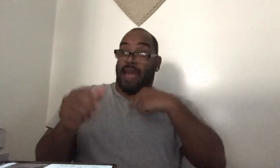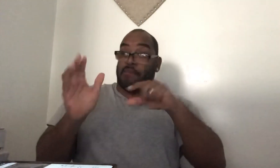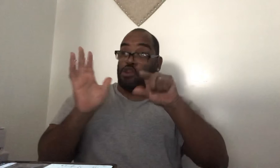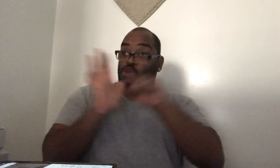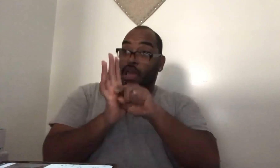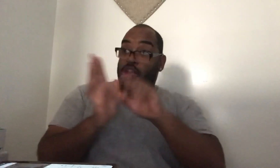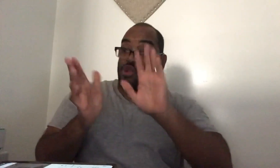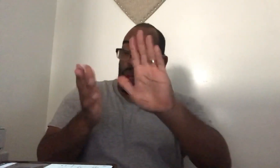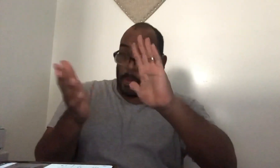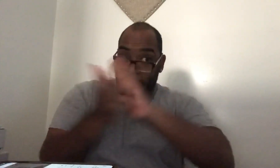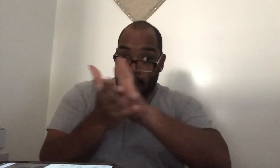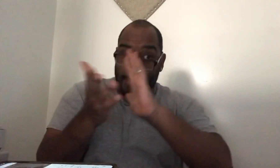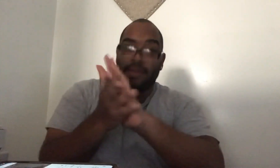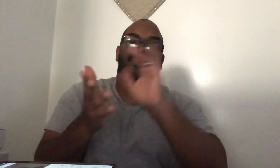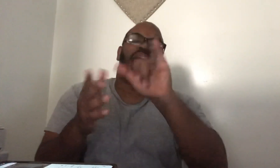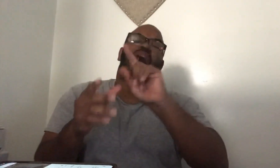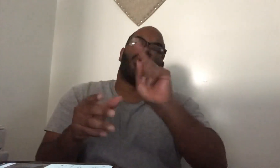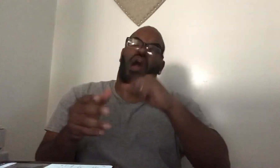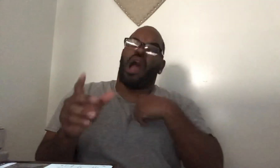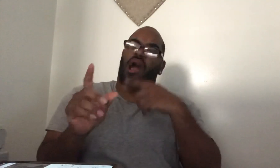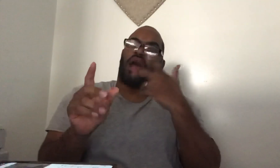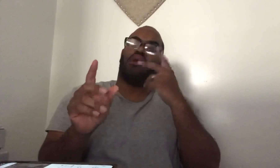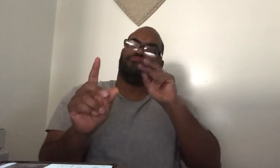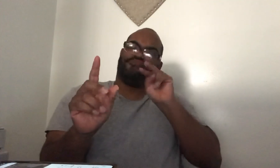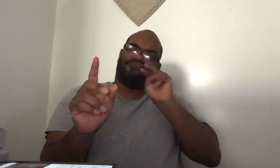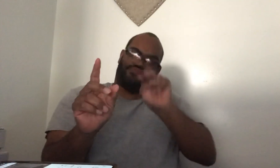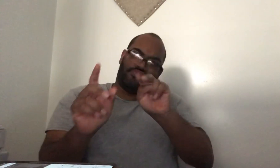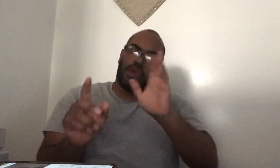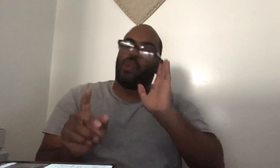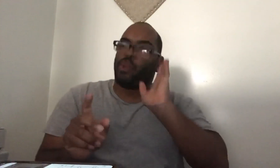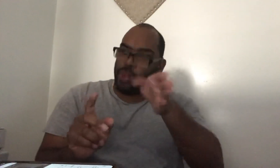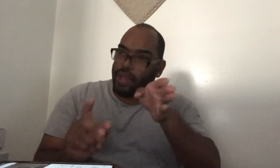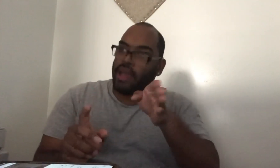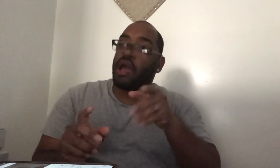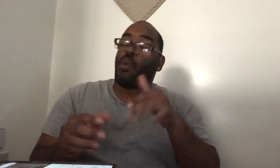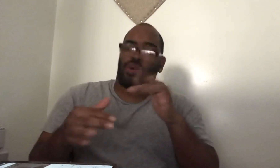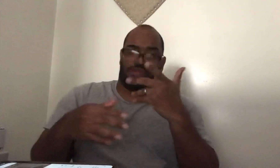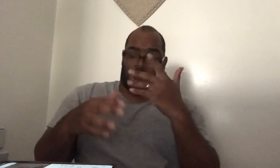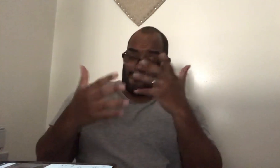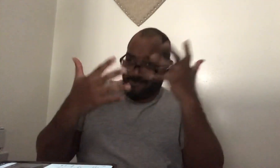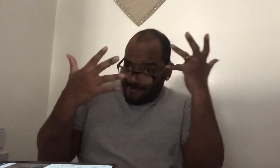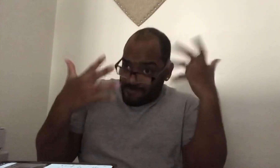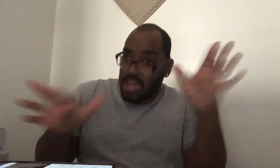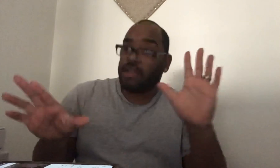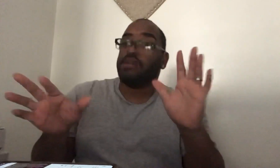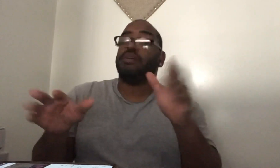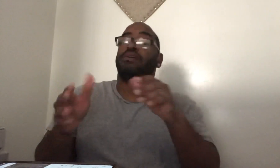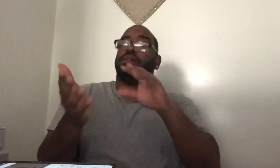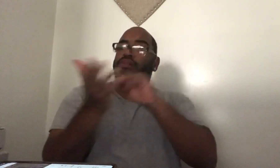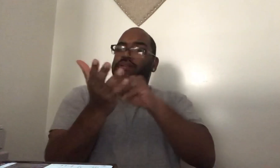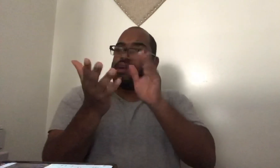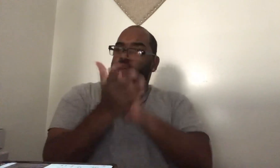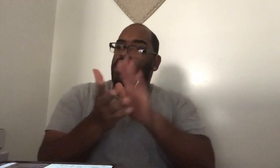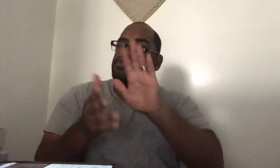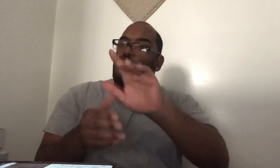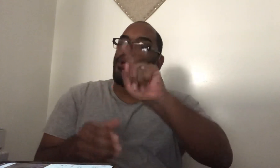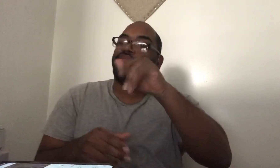last sentence of your intro, you're telling me or any other reader that everything else in this paper is going to be connected to that thesis statement in some way. It's